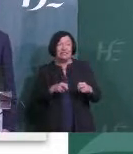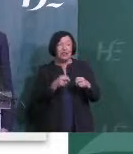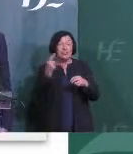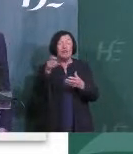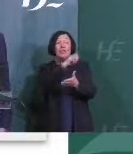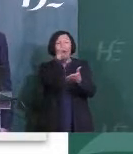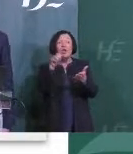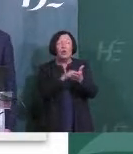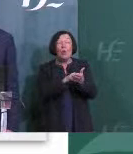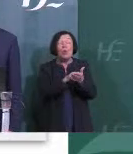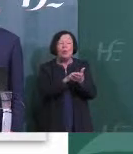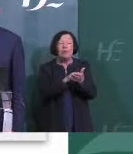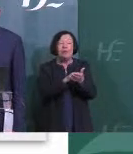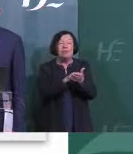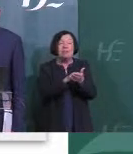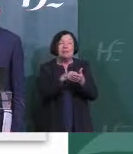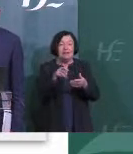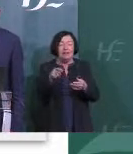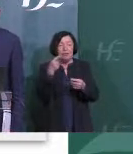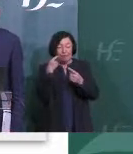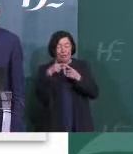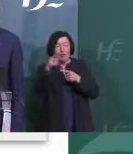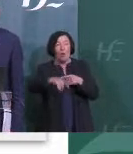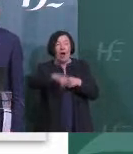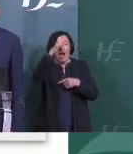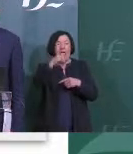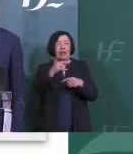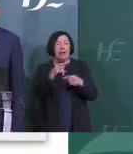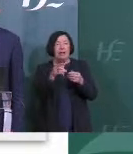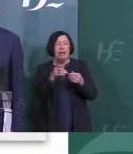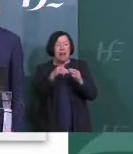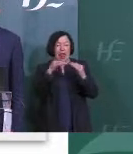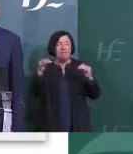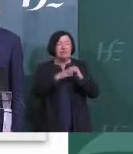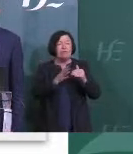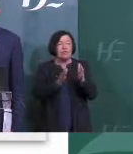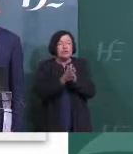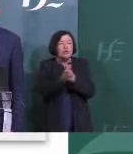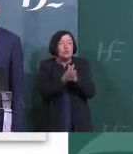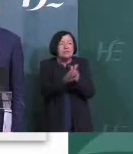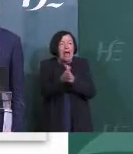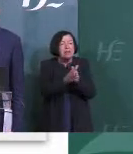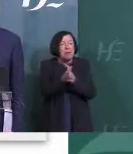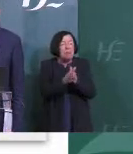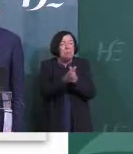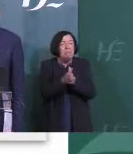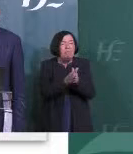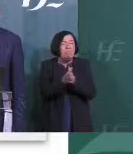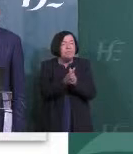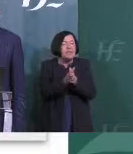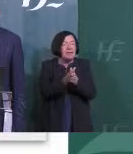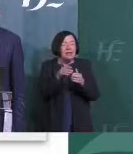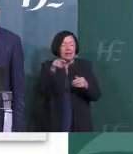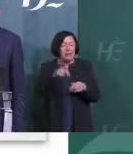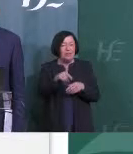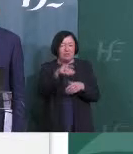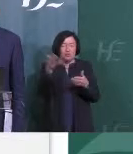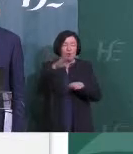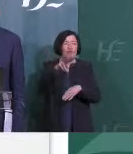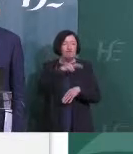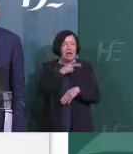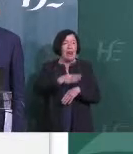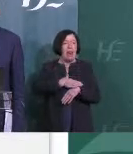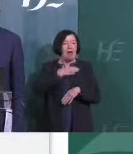EU, while it certainly predicted there were high levels of enthusiasm in Ireland, understated the actual real-life